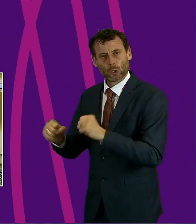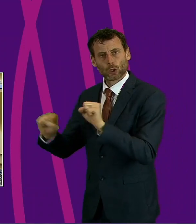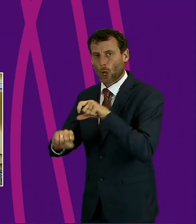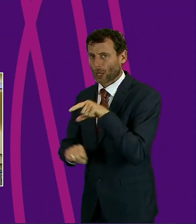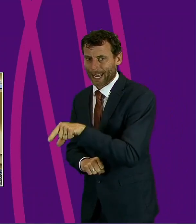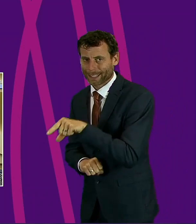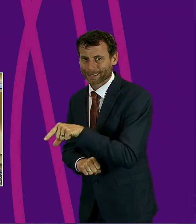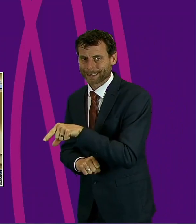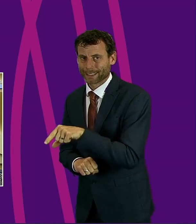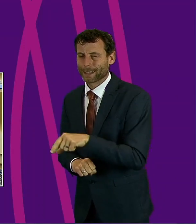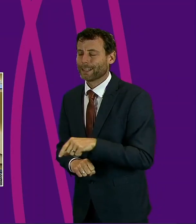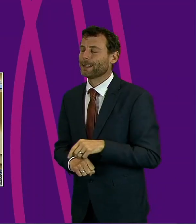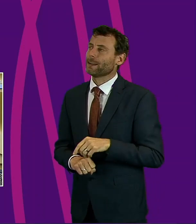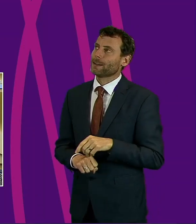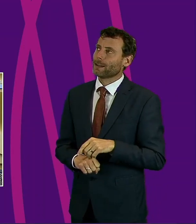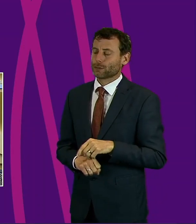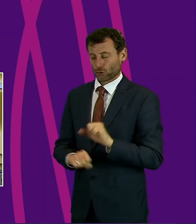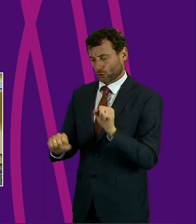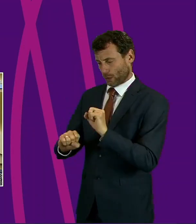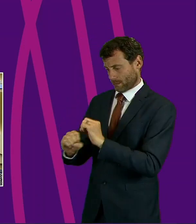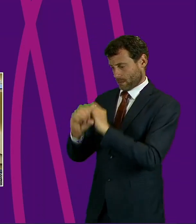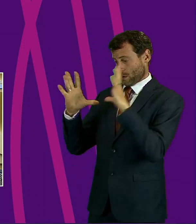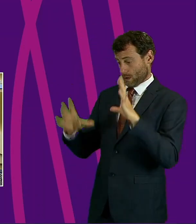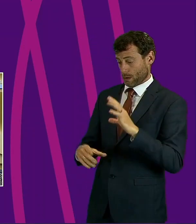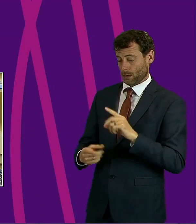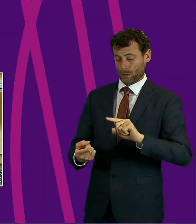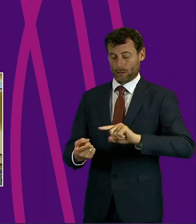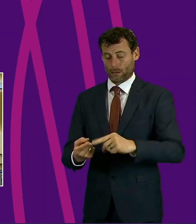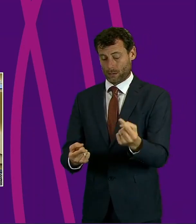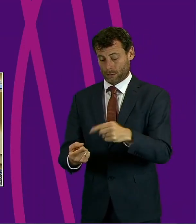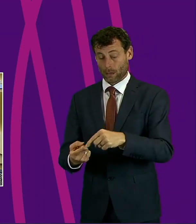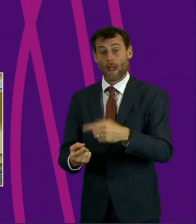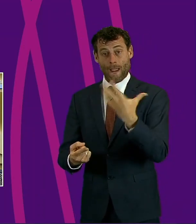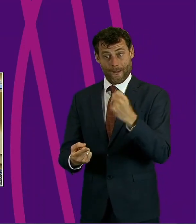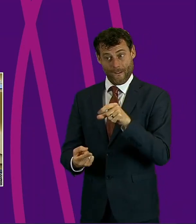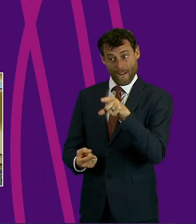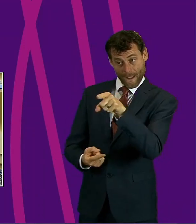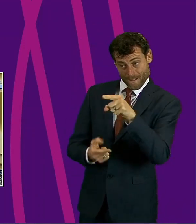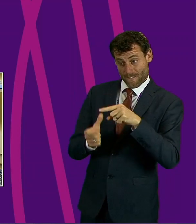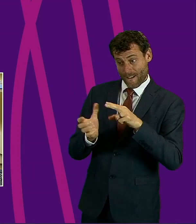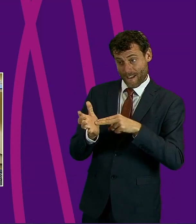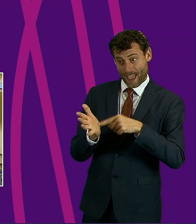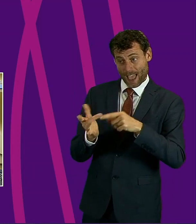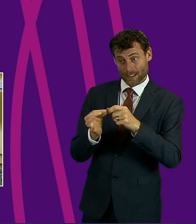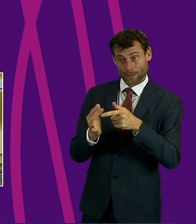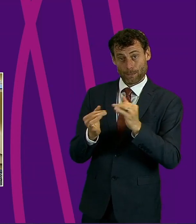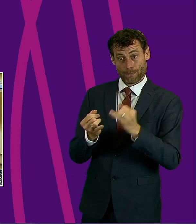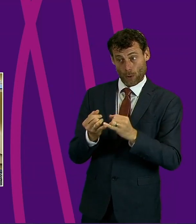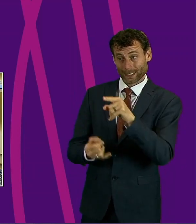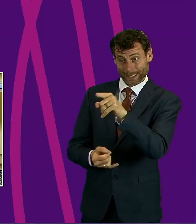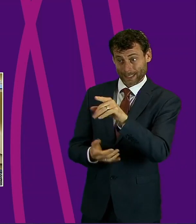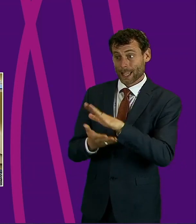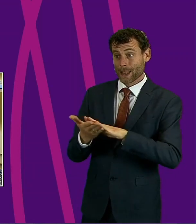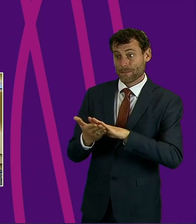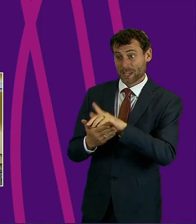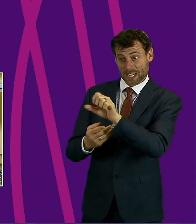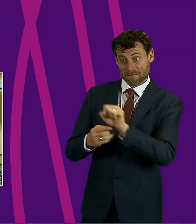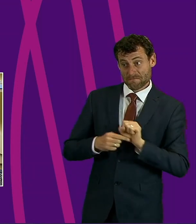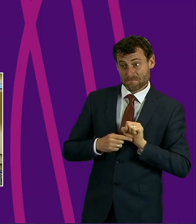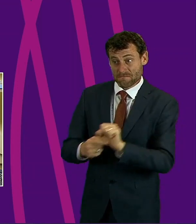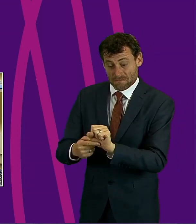that when or at least to give us assurance that when antibodies are detected, that it signifies necessarily meaningful or